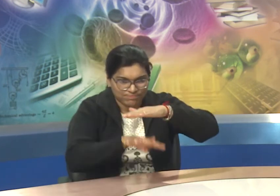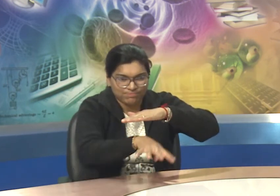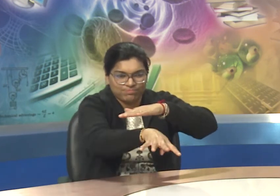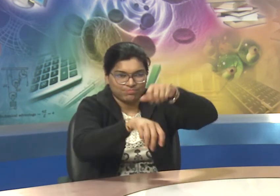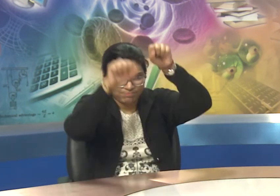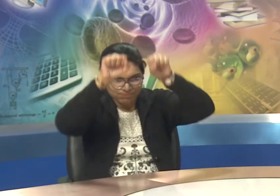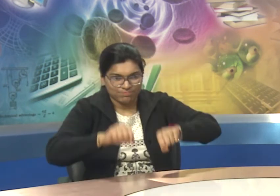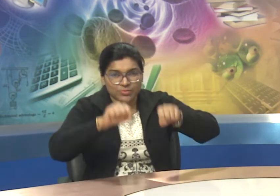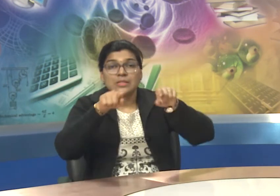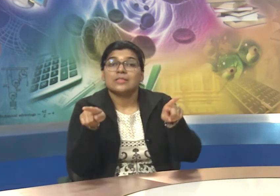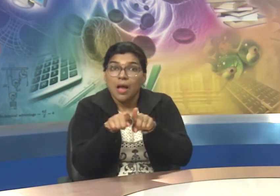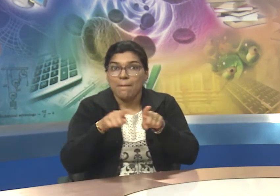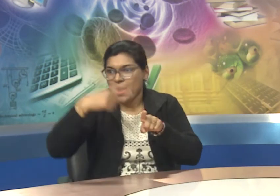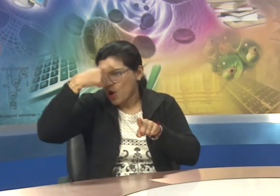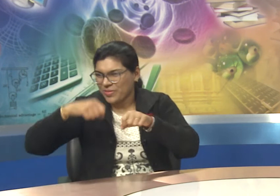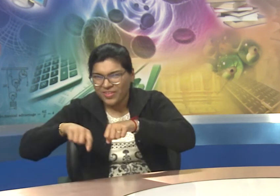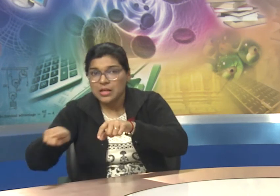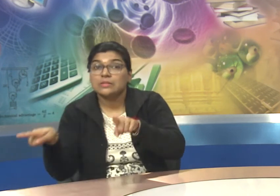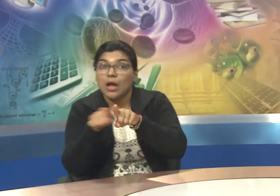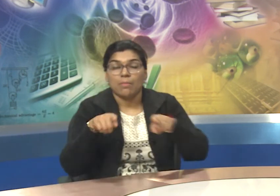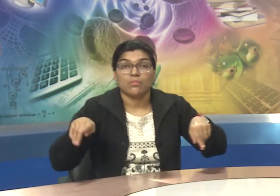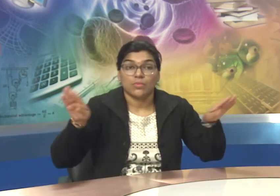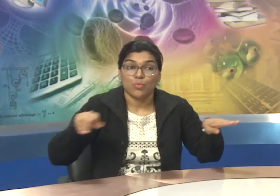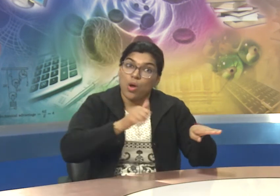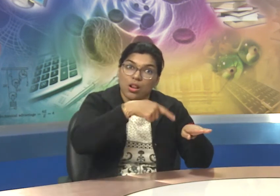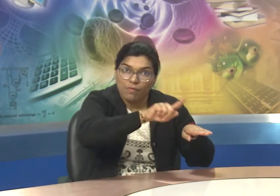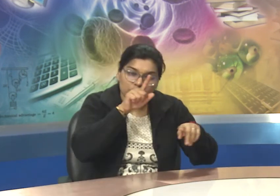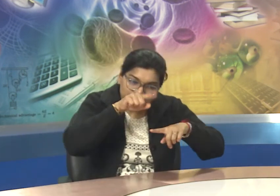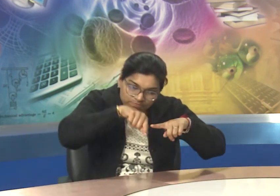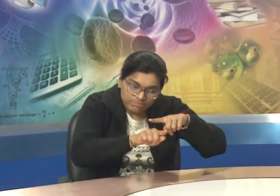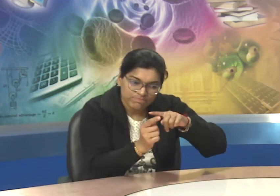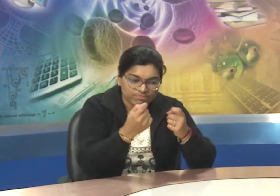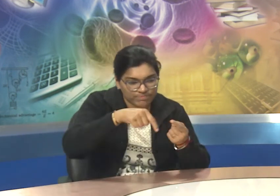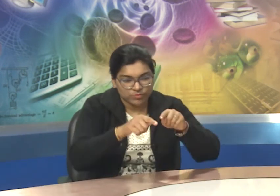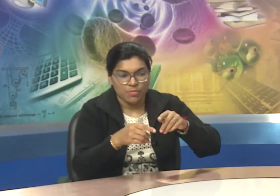and other which lay their eggs